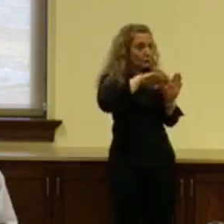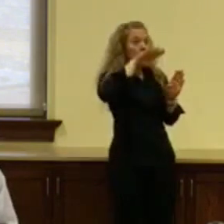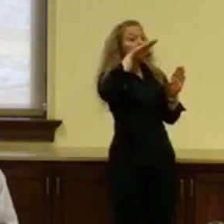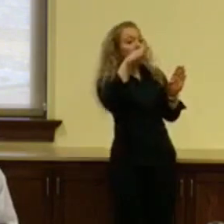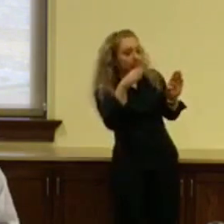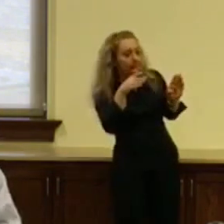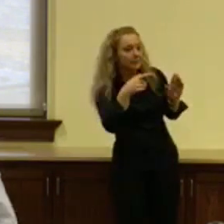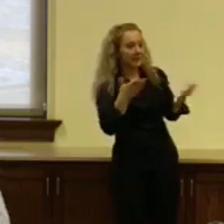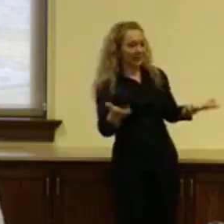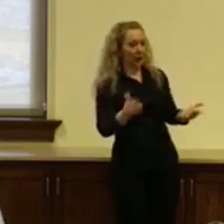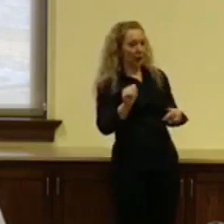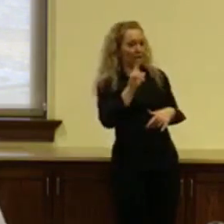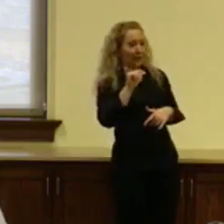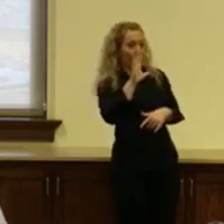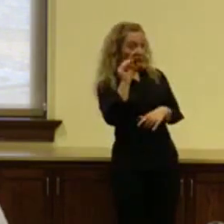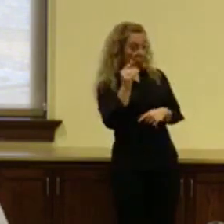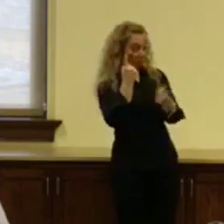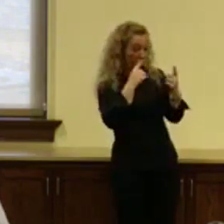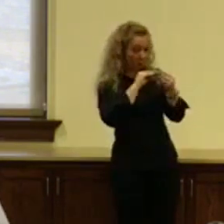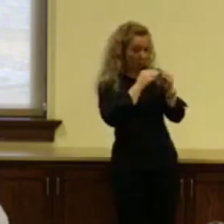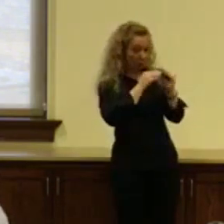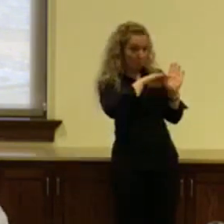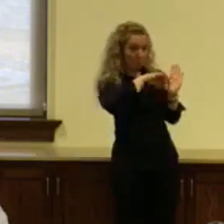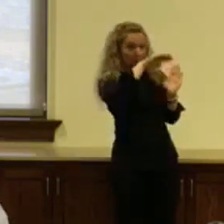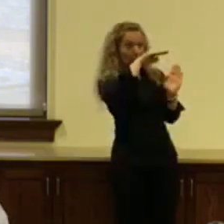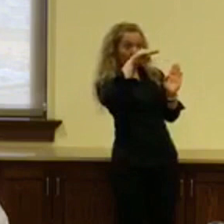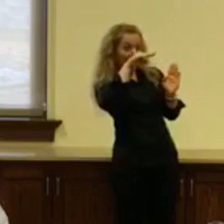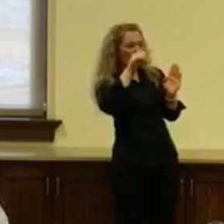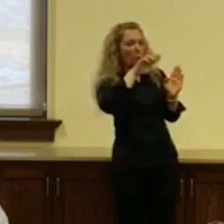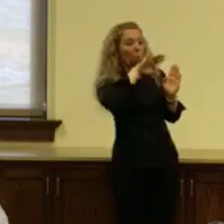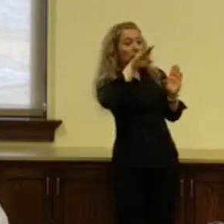of cases begun to plateau or decline?